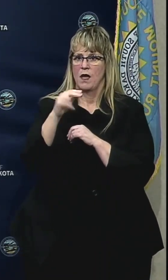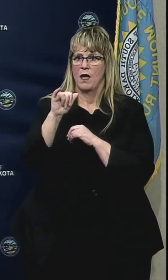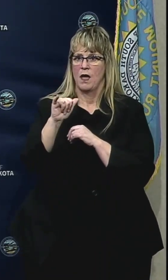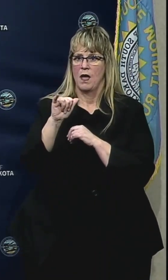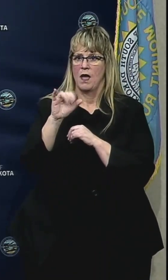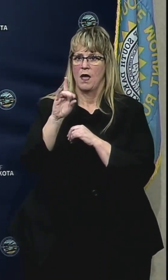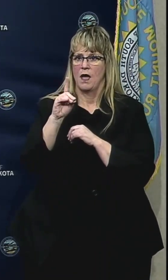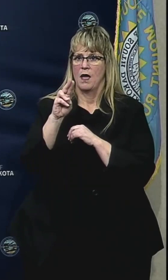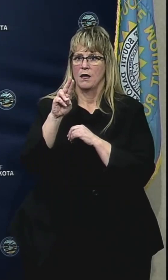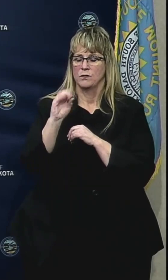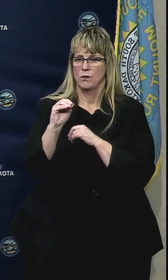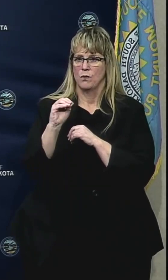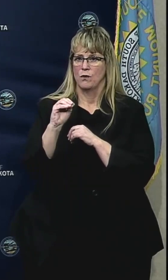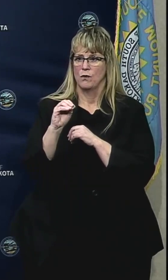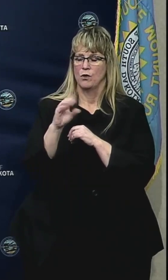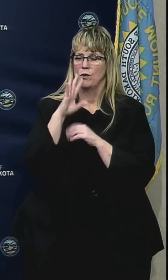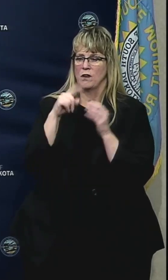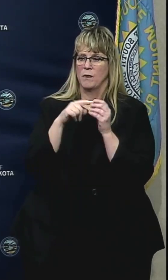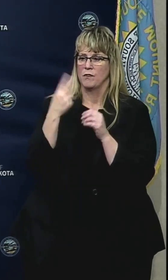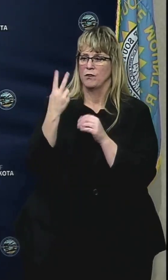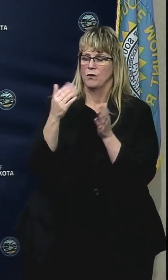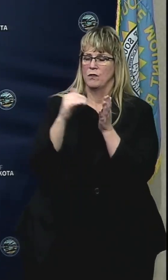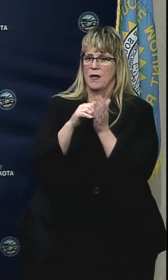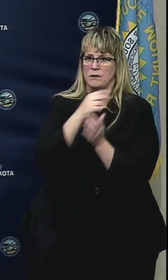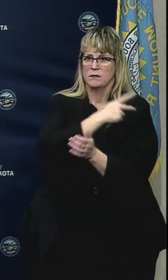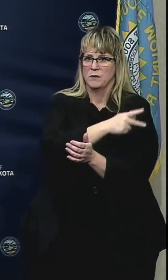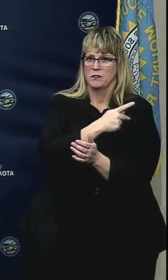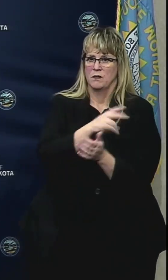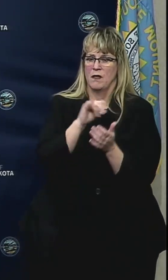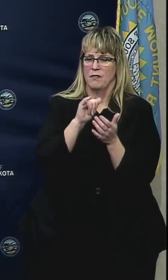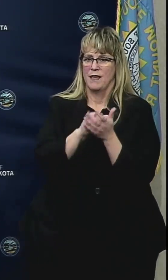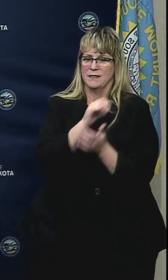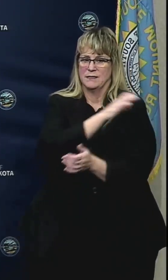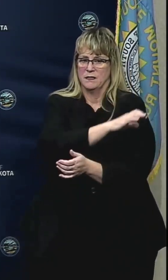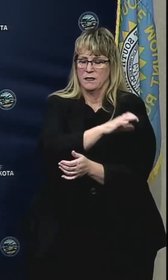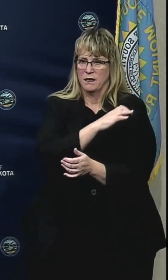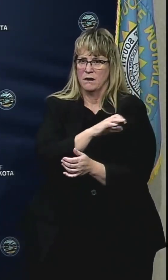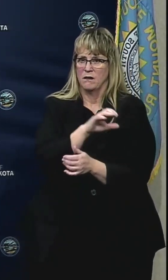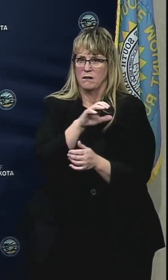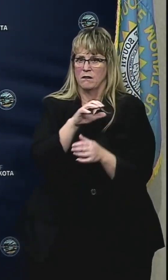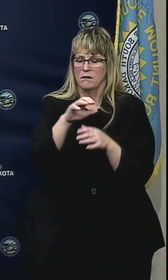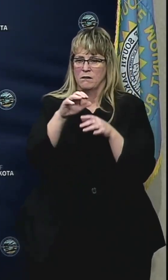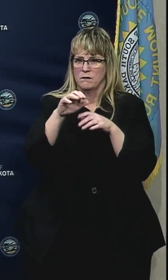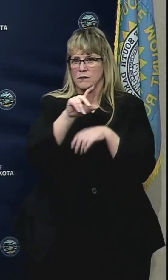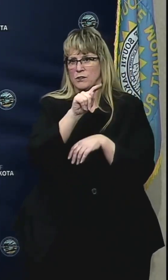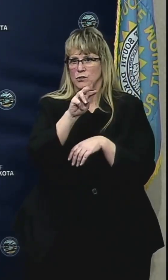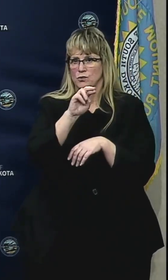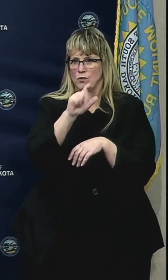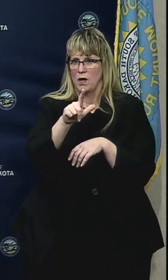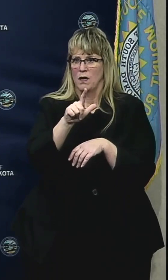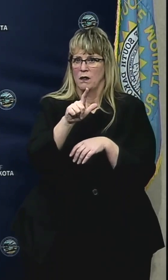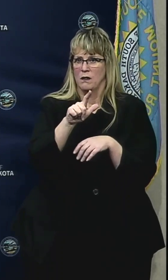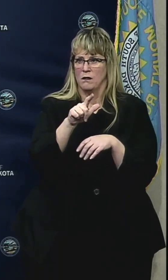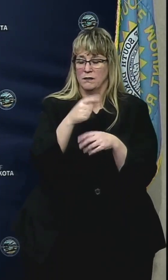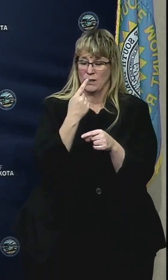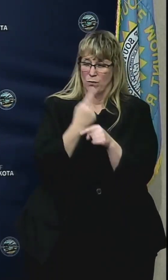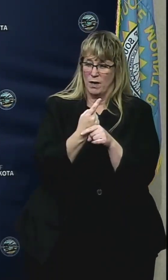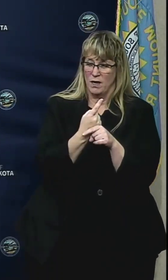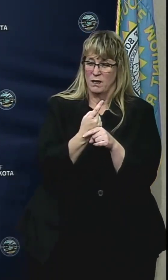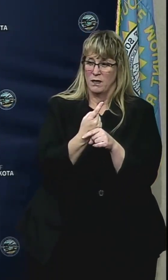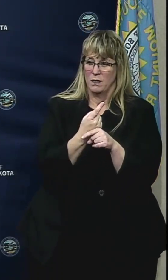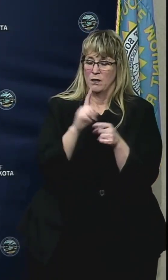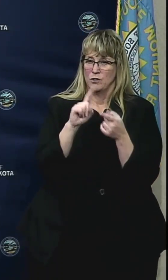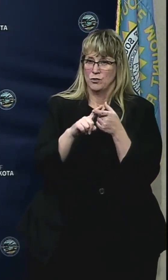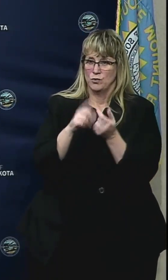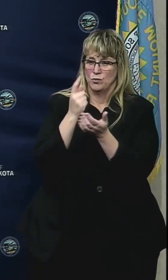wondering, the 2,000 patients would be the clinical trial, correct? And then with the ability to treat